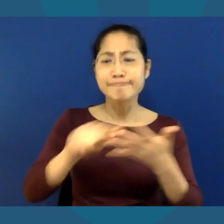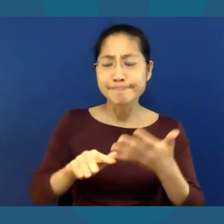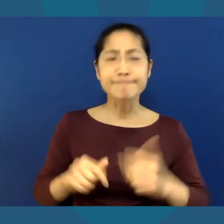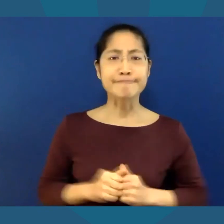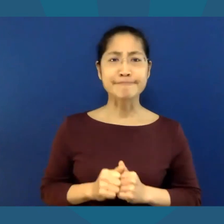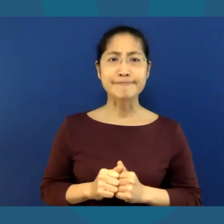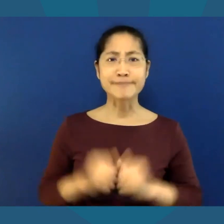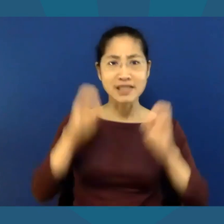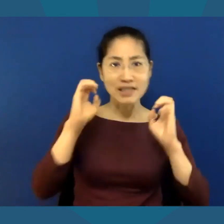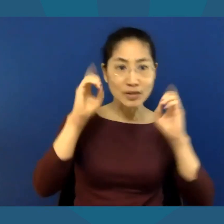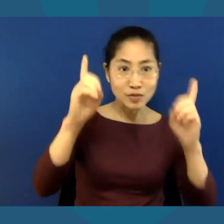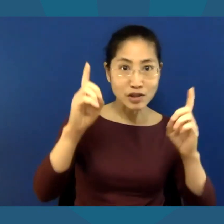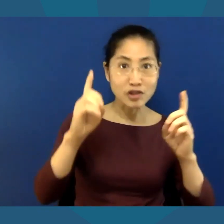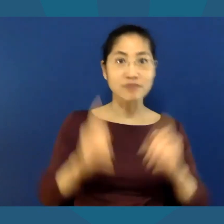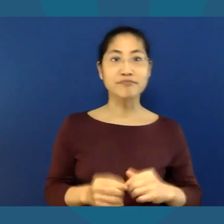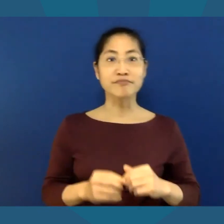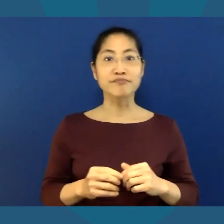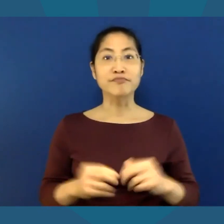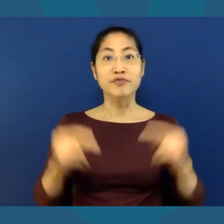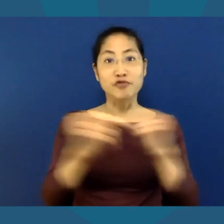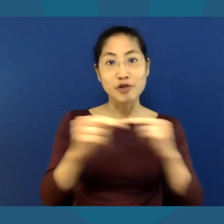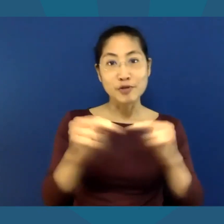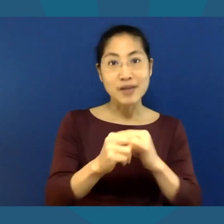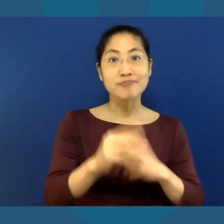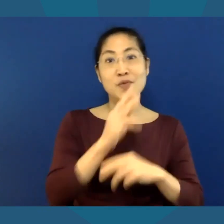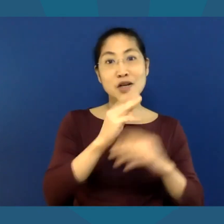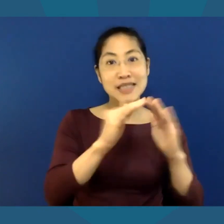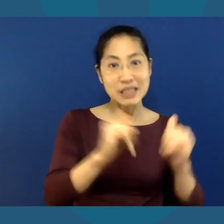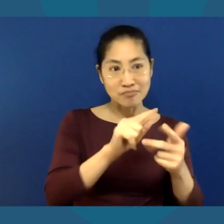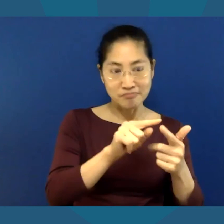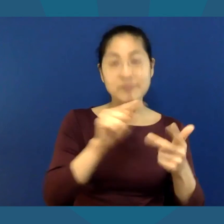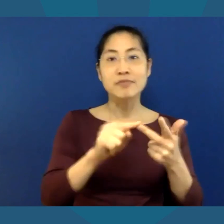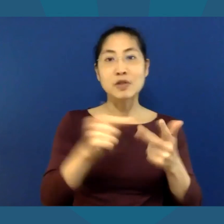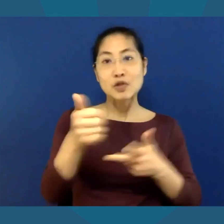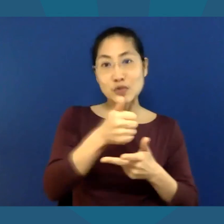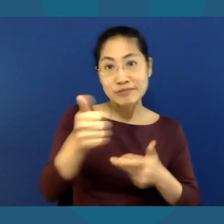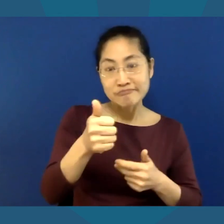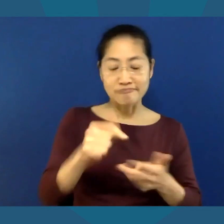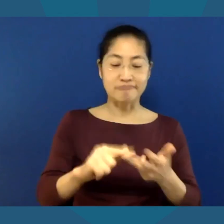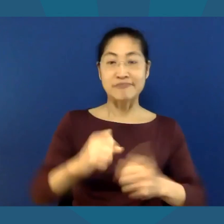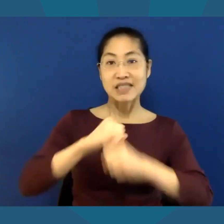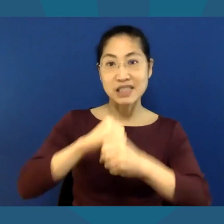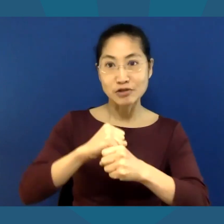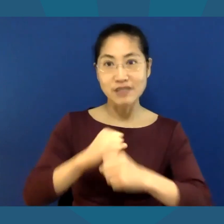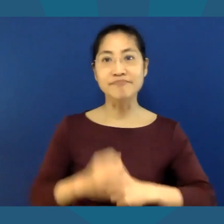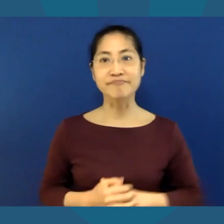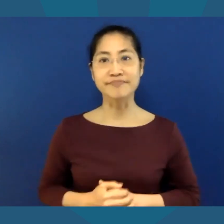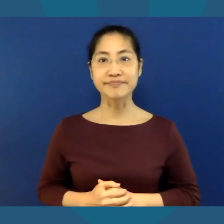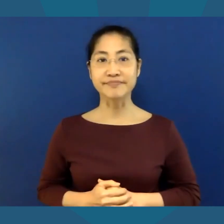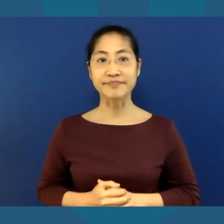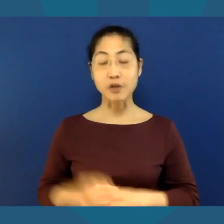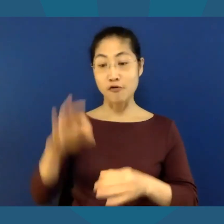infrastructure, transit, and security. Vote for a candidate committed